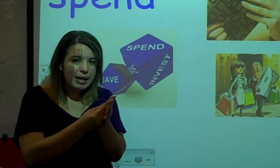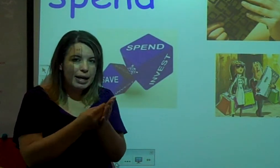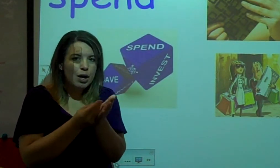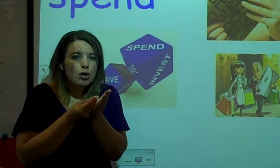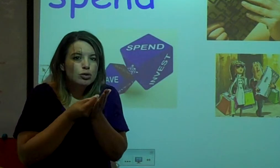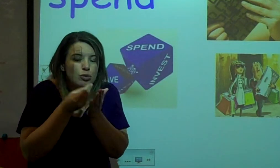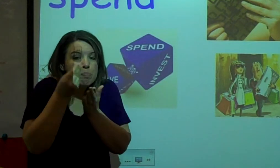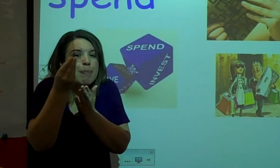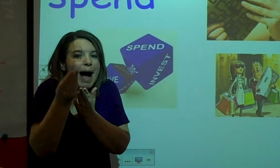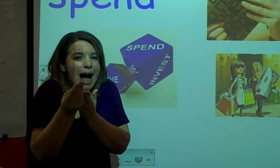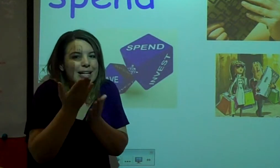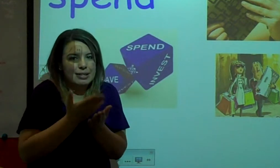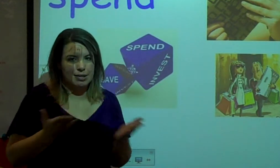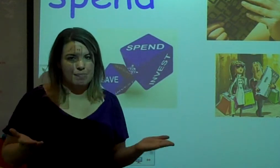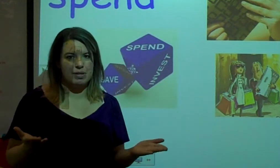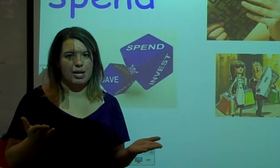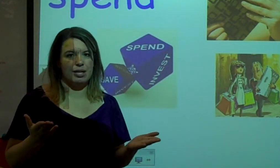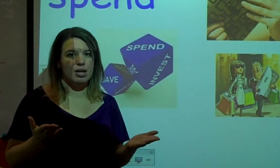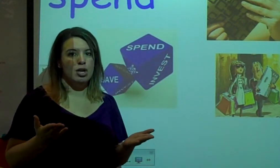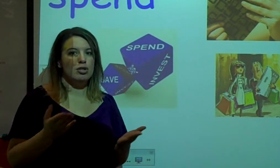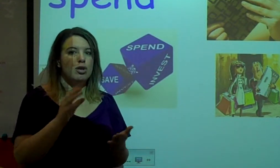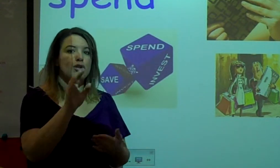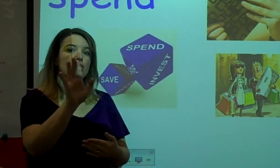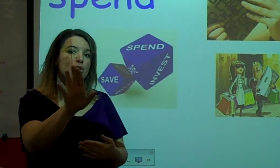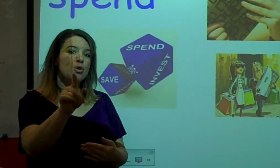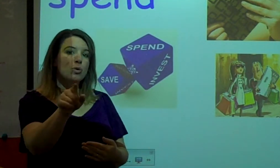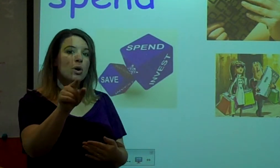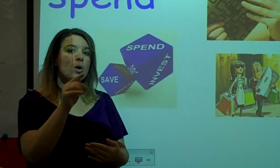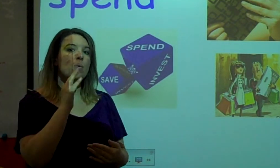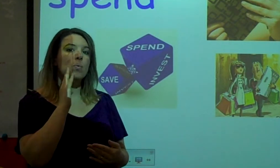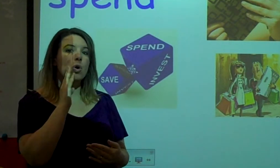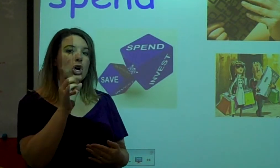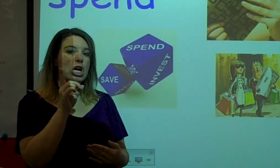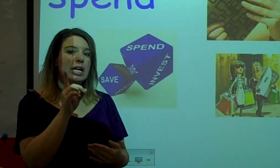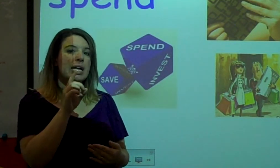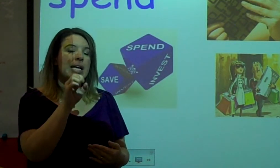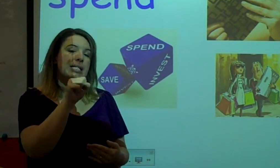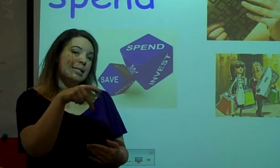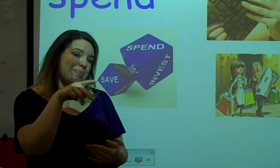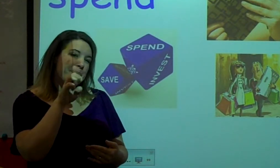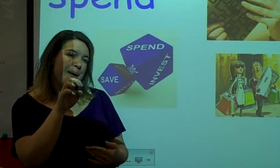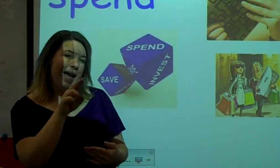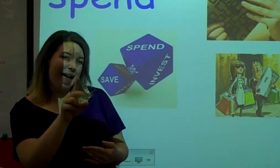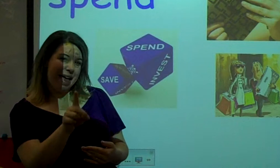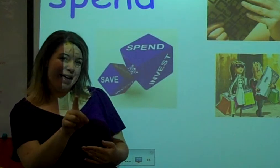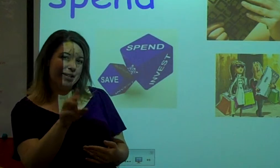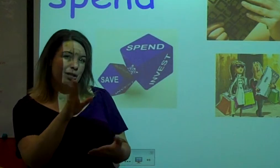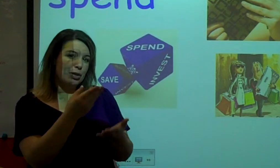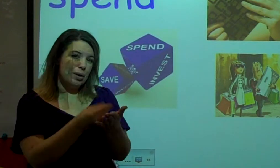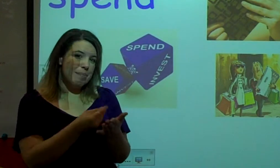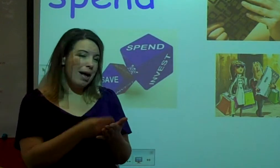money to buy something. So you would spend your